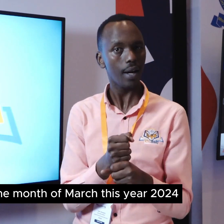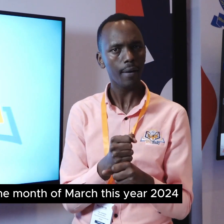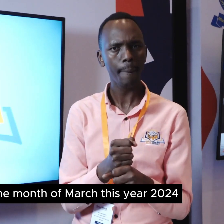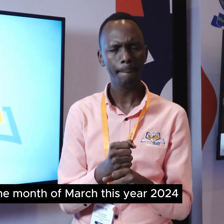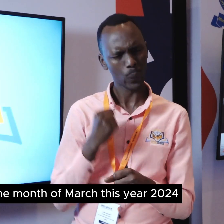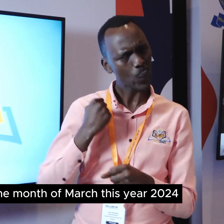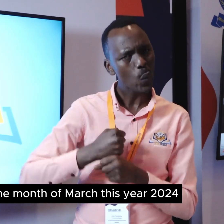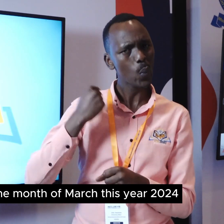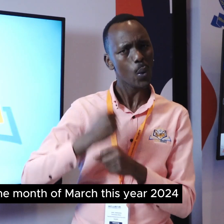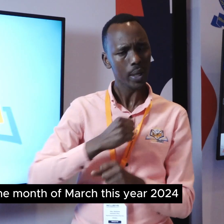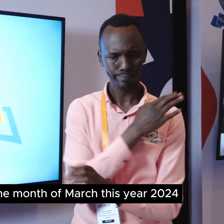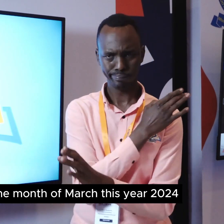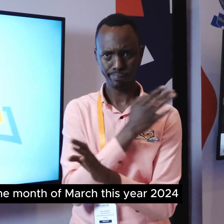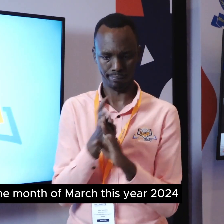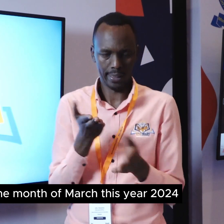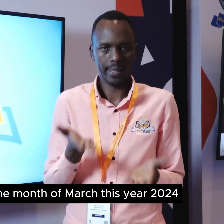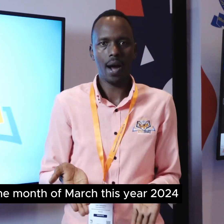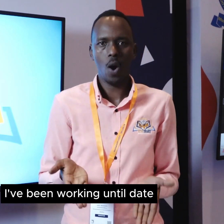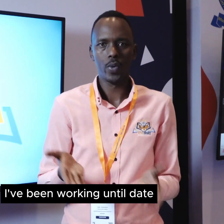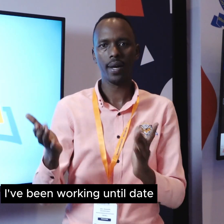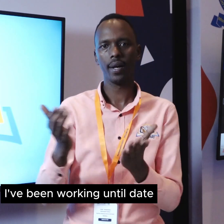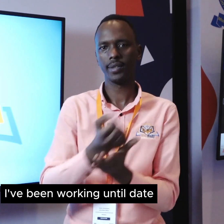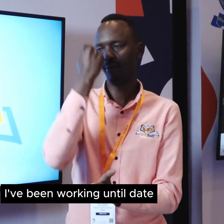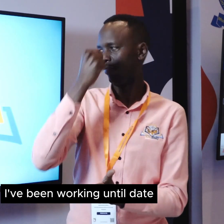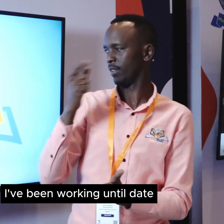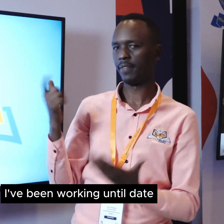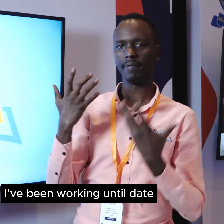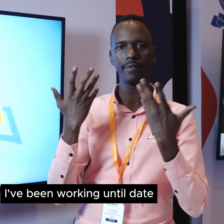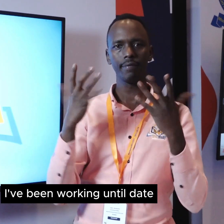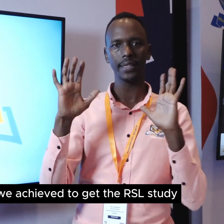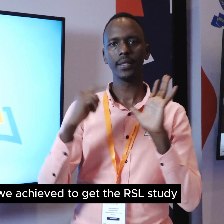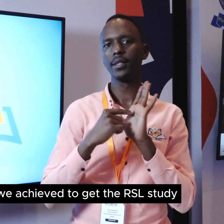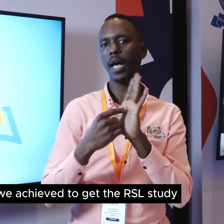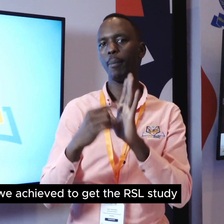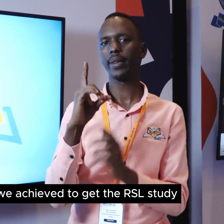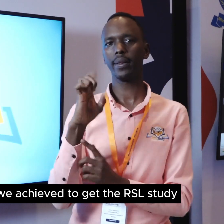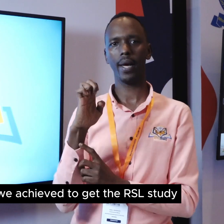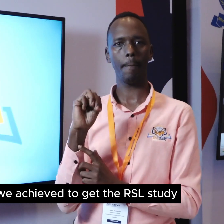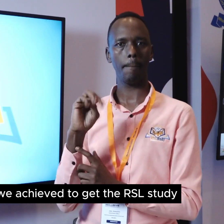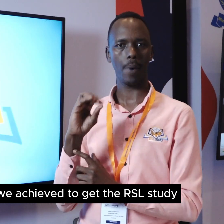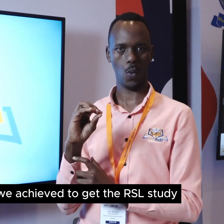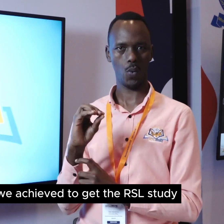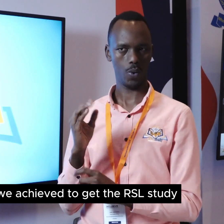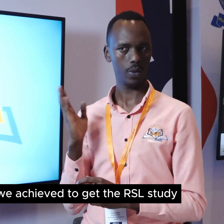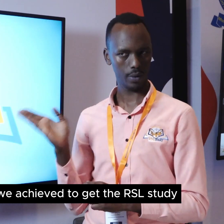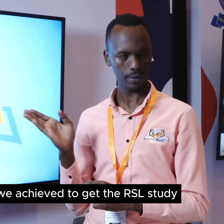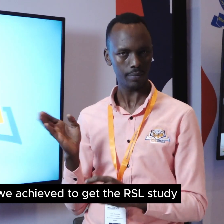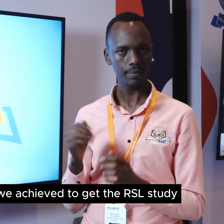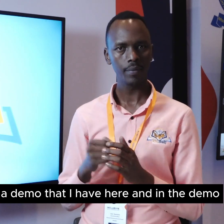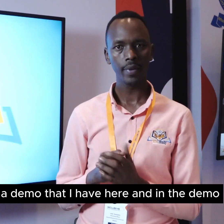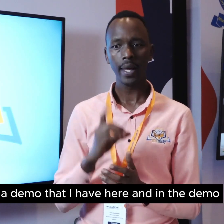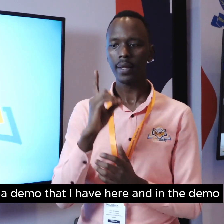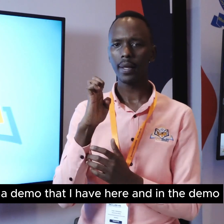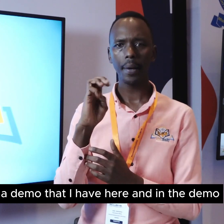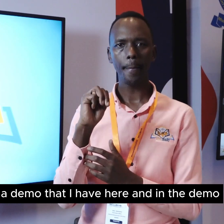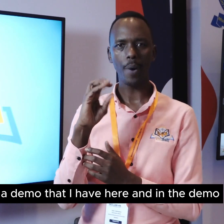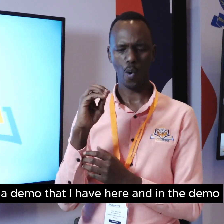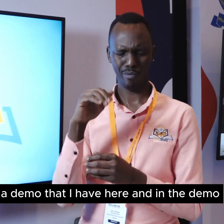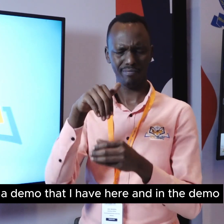March this year, 2024. I've been working until date, so we achieved to get the RSL study. And here is a demo that I have